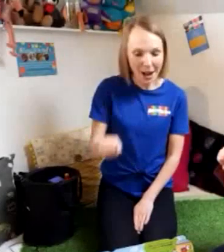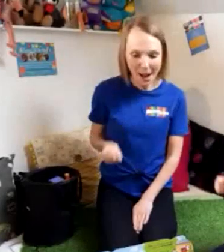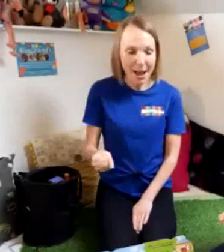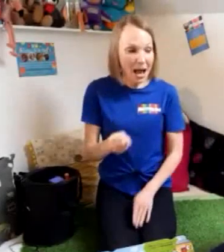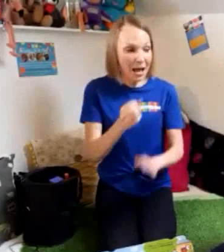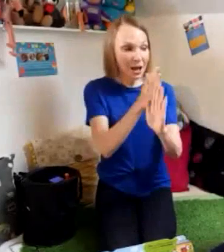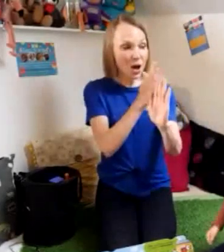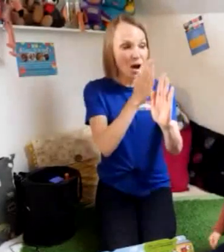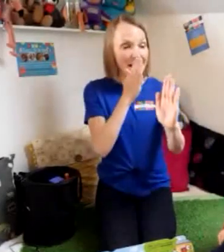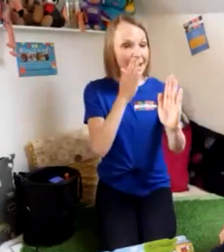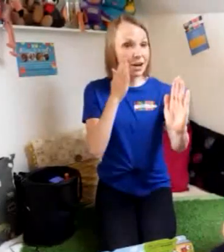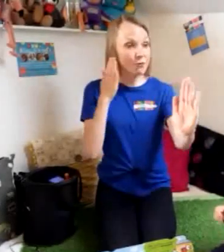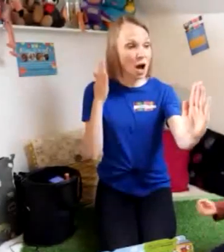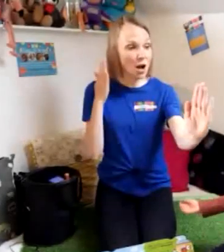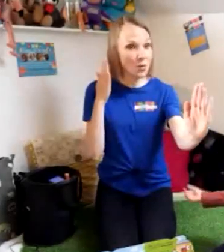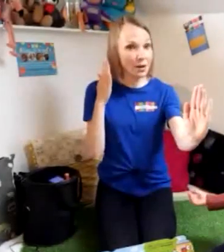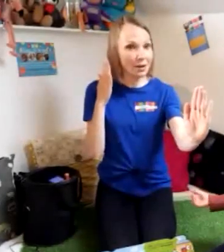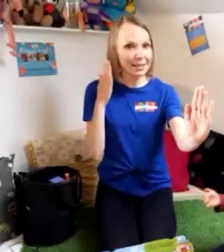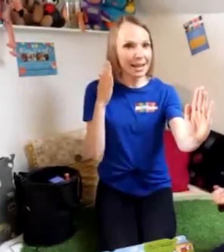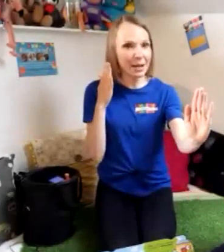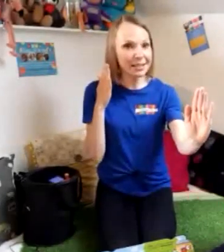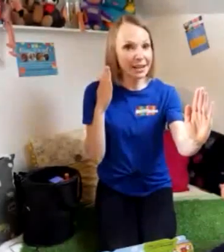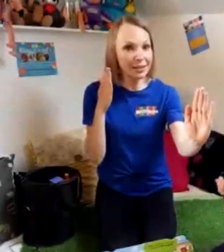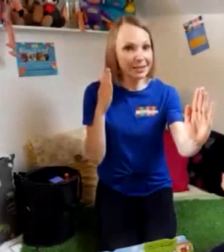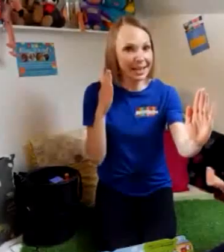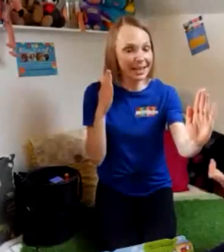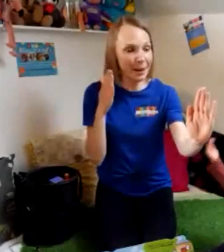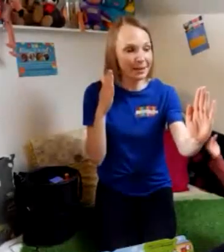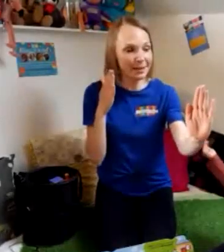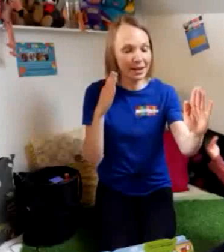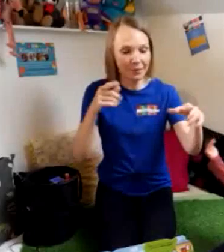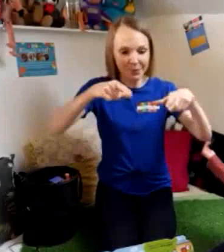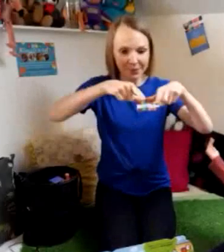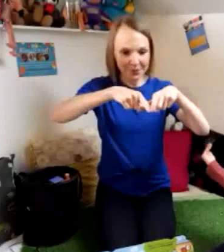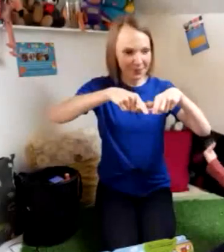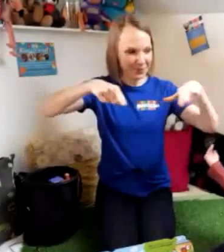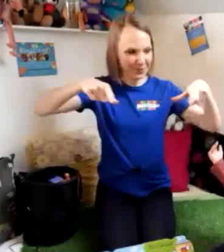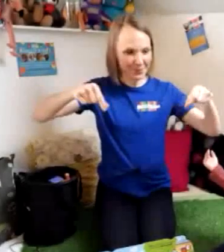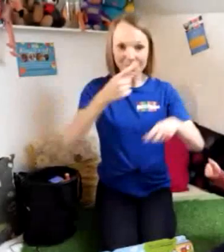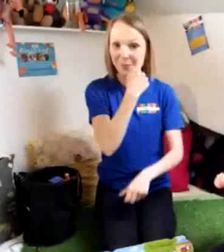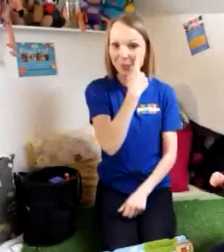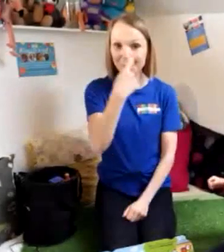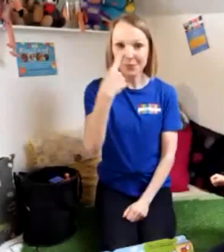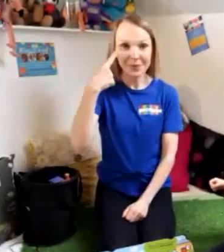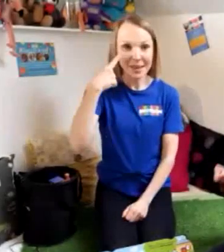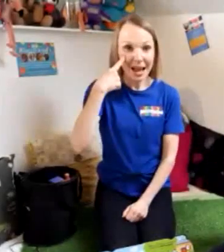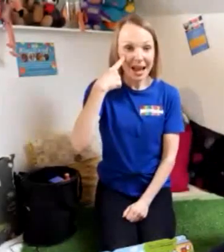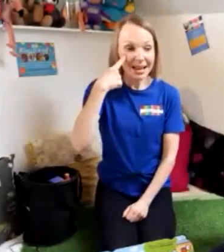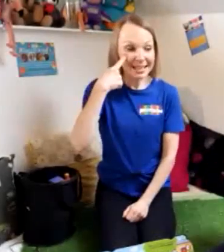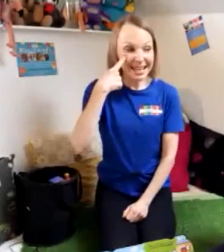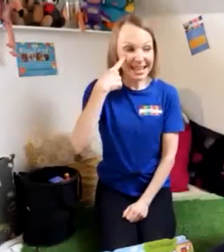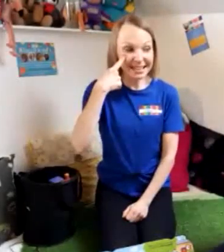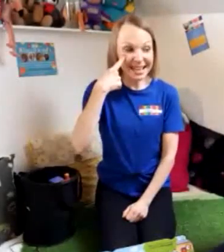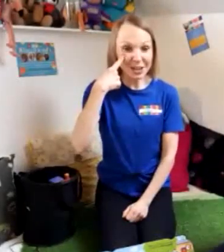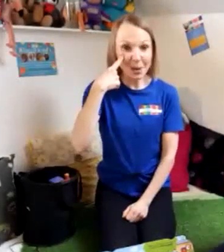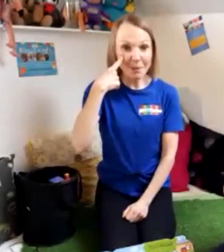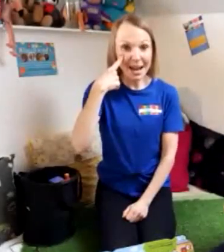bellies. All in a row. Now we're going to see our ticket inspector. See the station master. See the station